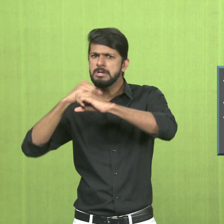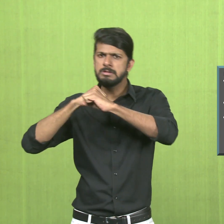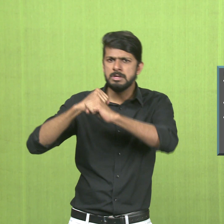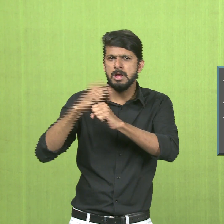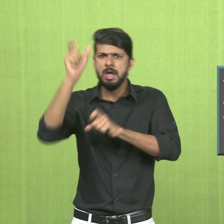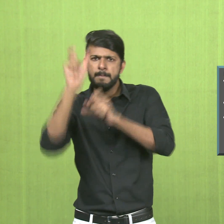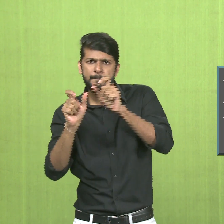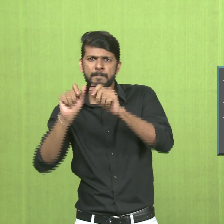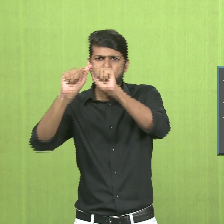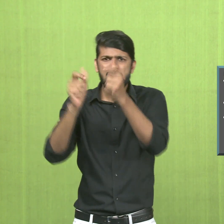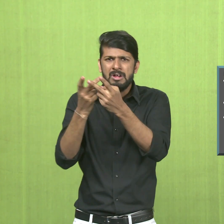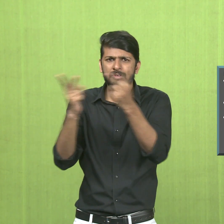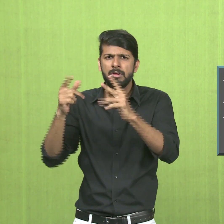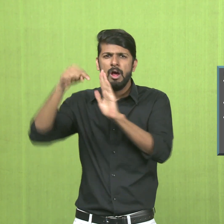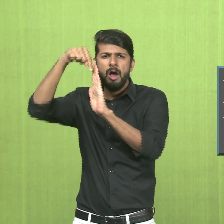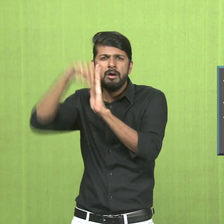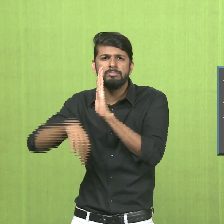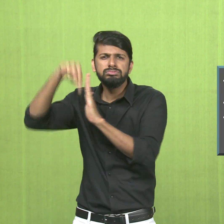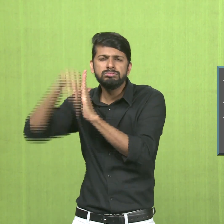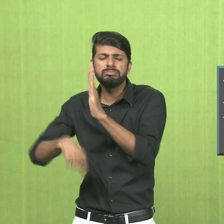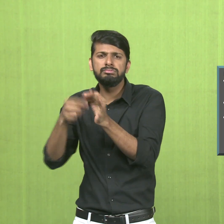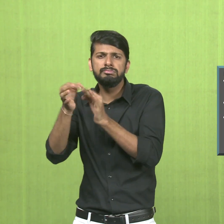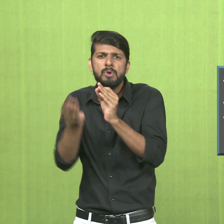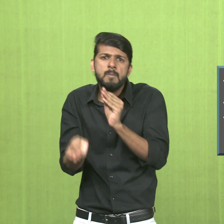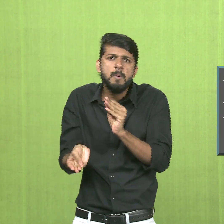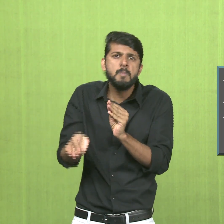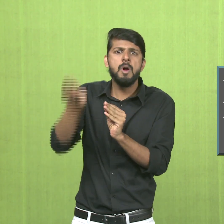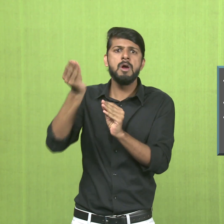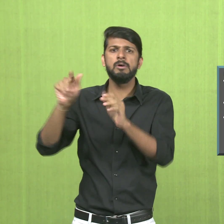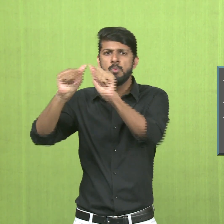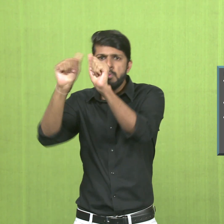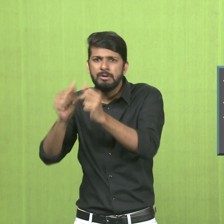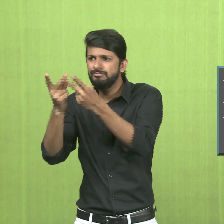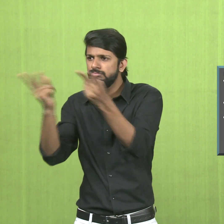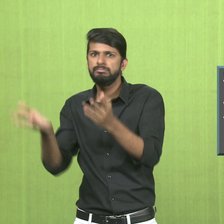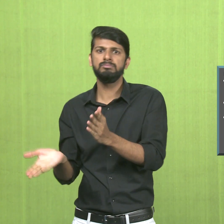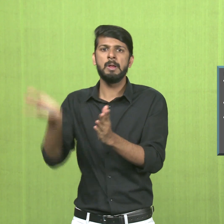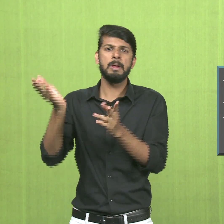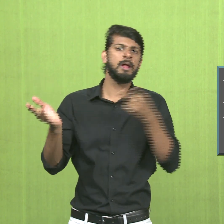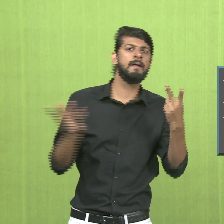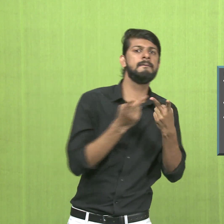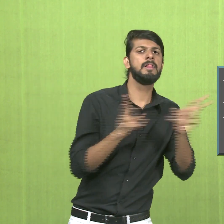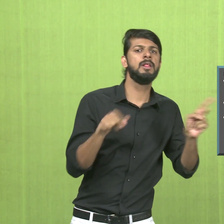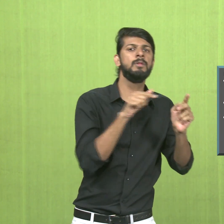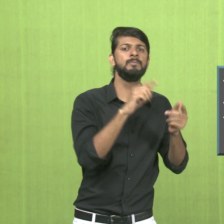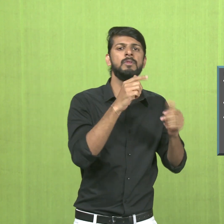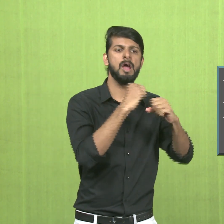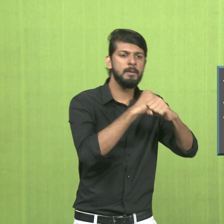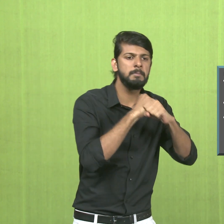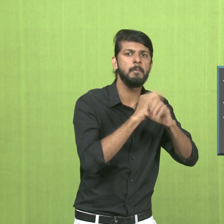They fill up their painting with a lot of different kind of motifs, animals, flora, fauna, figures, while the